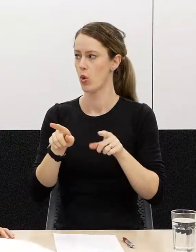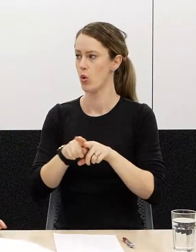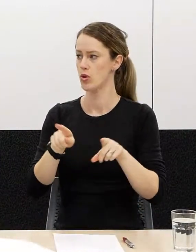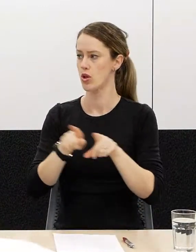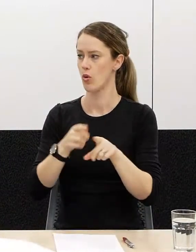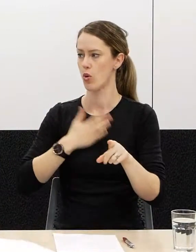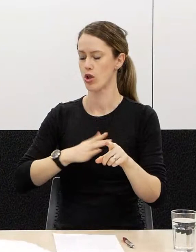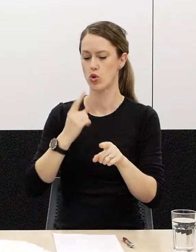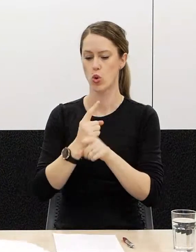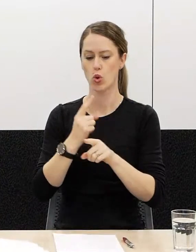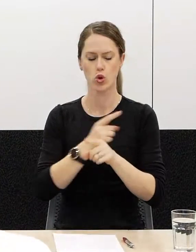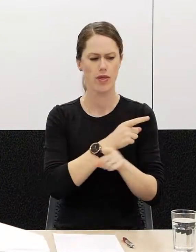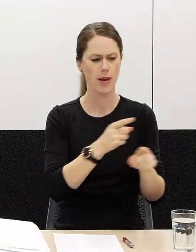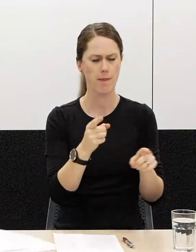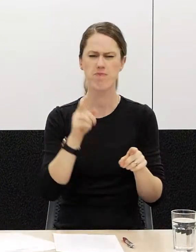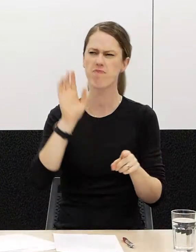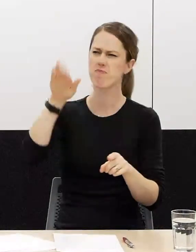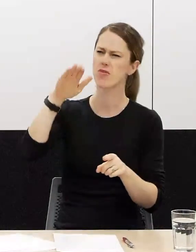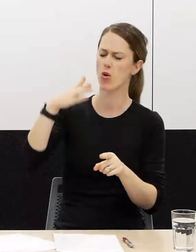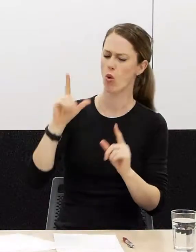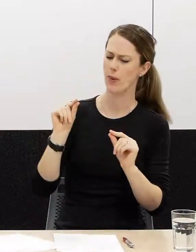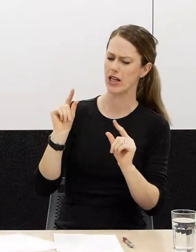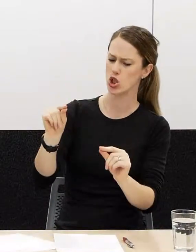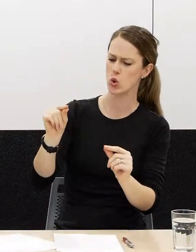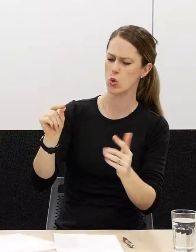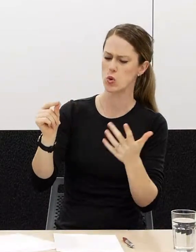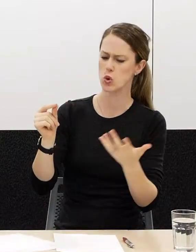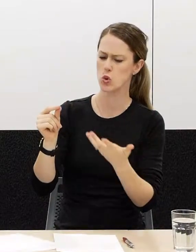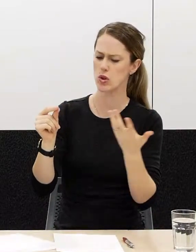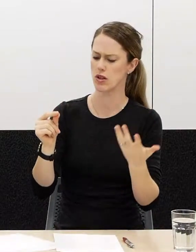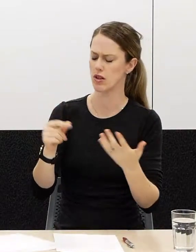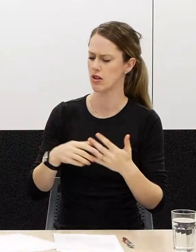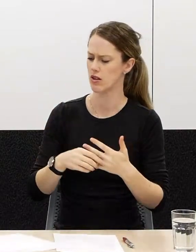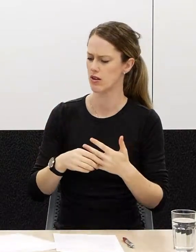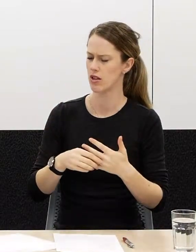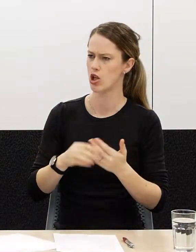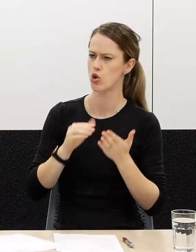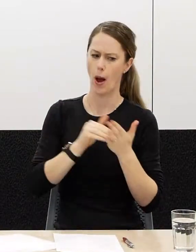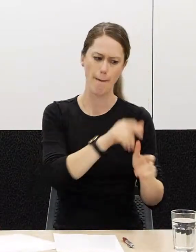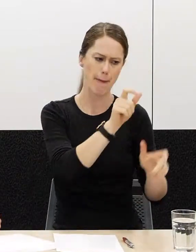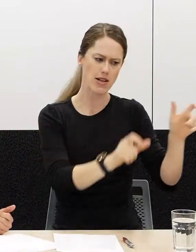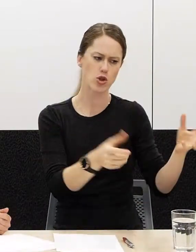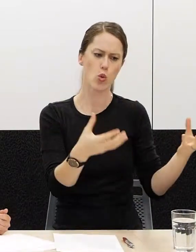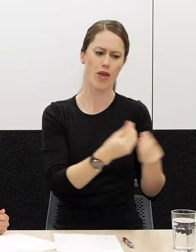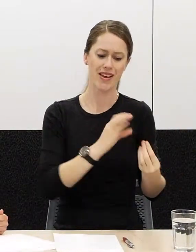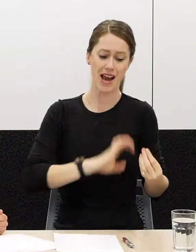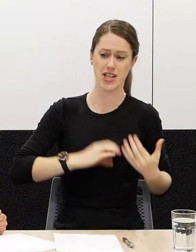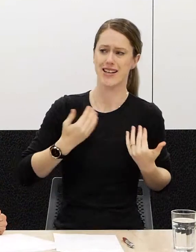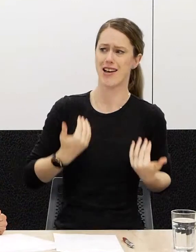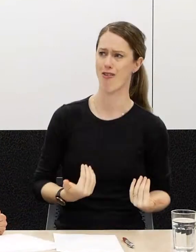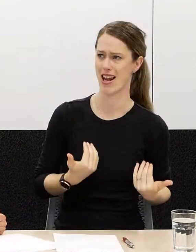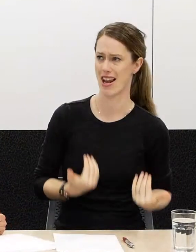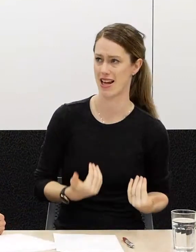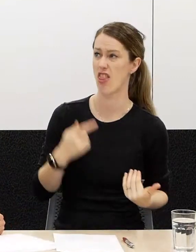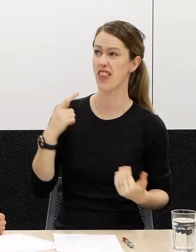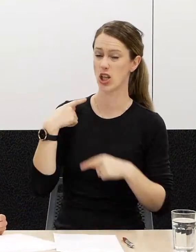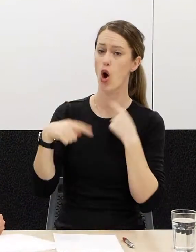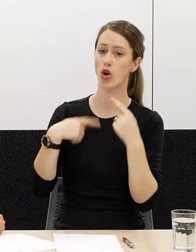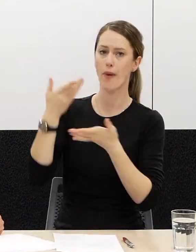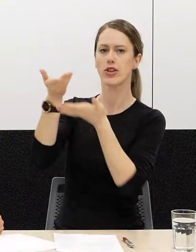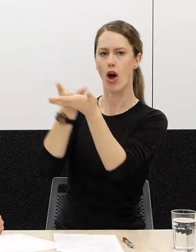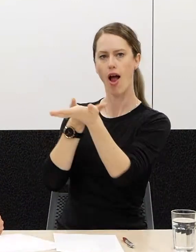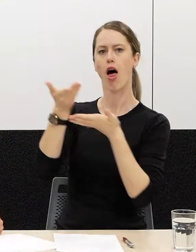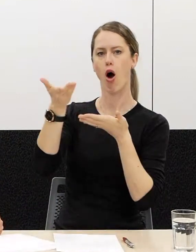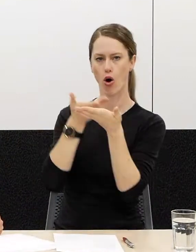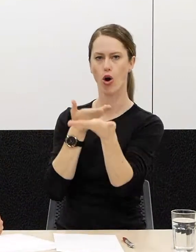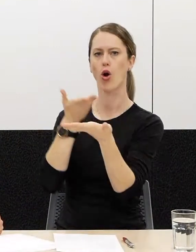to talk to them about what else we could do to help patients with cancer currently. So this is an ongoing dialogue that I'll